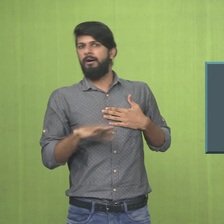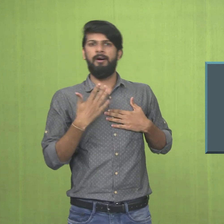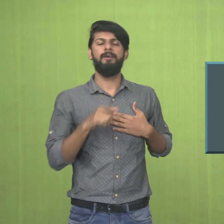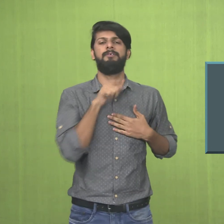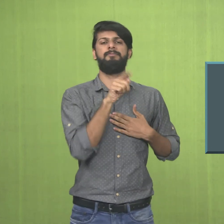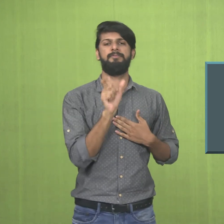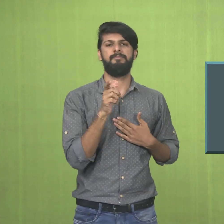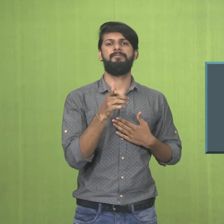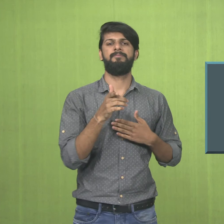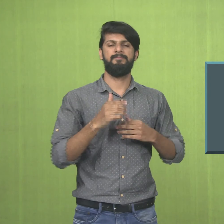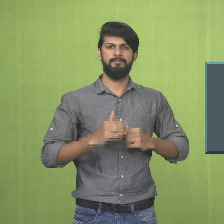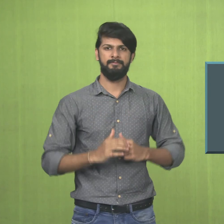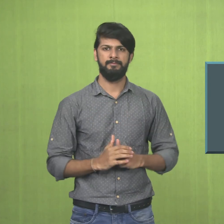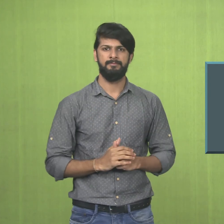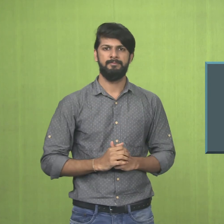to divinity or God.